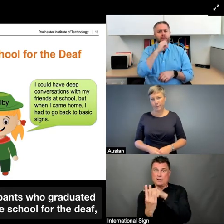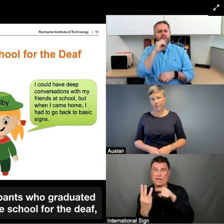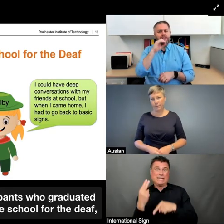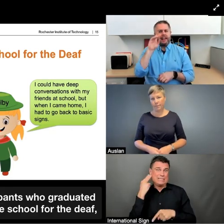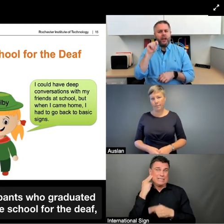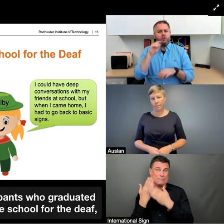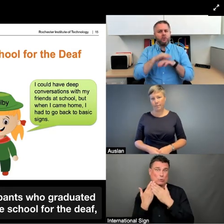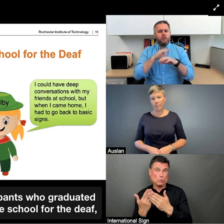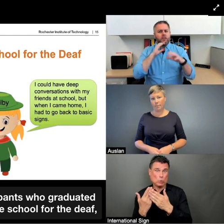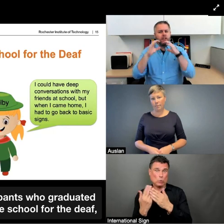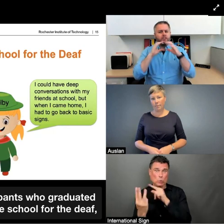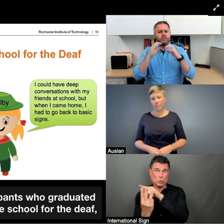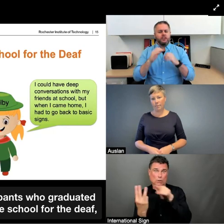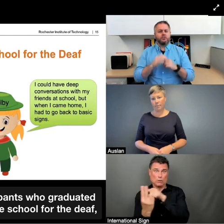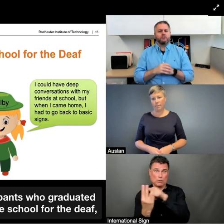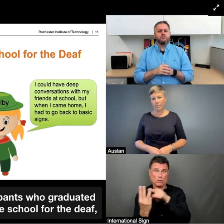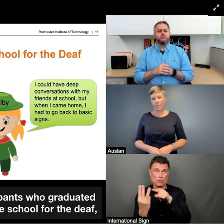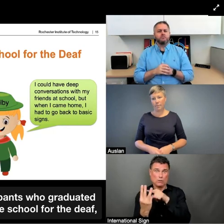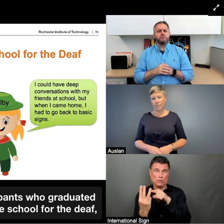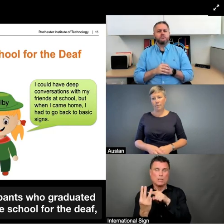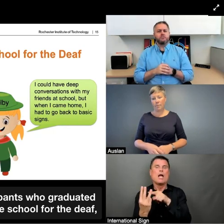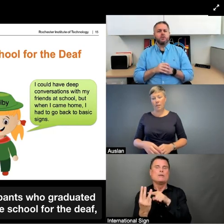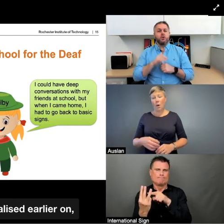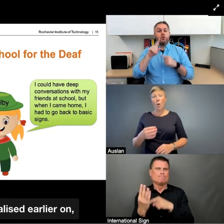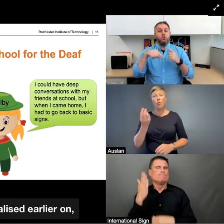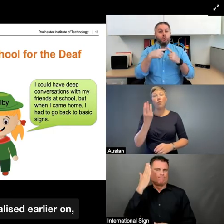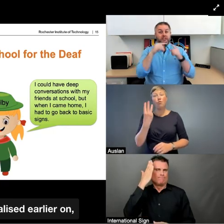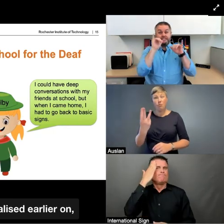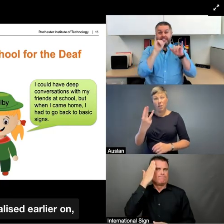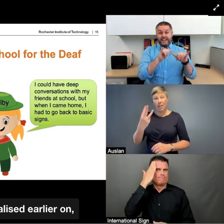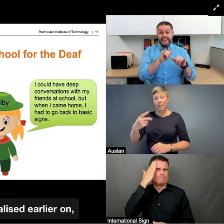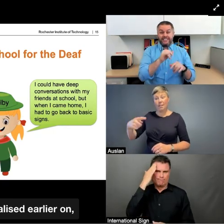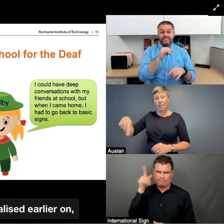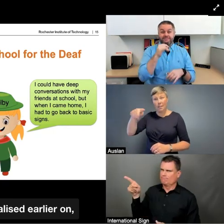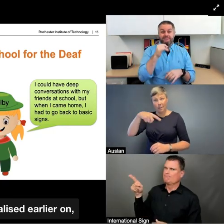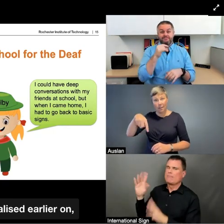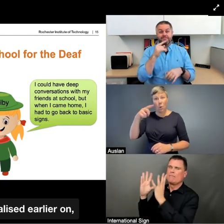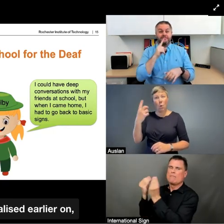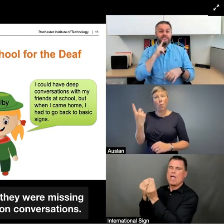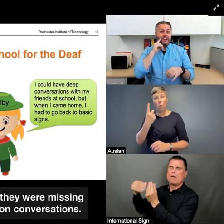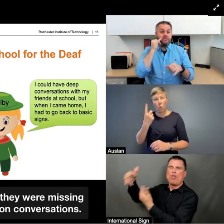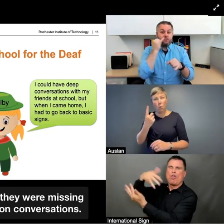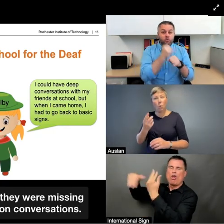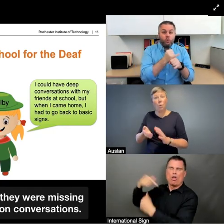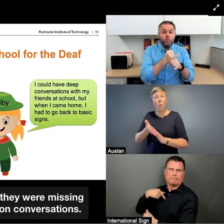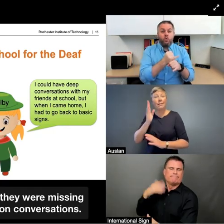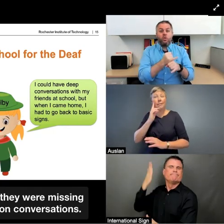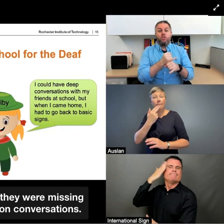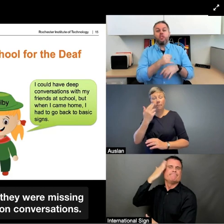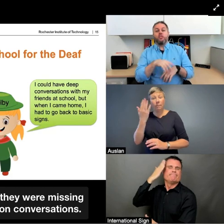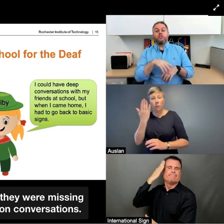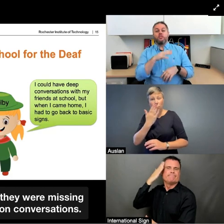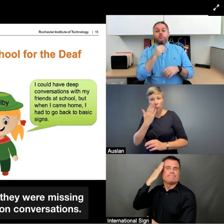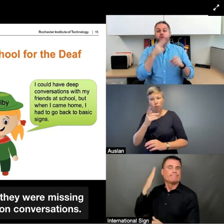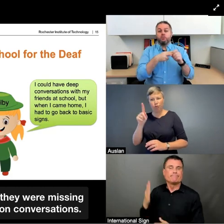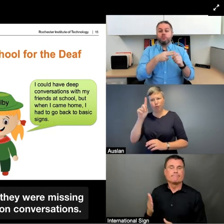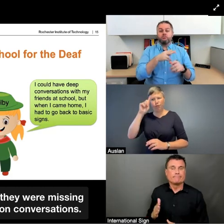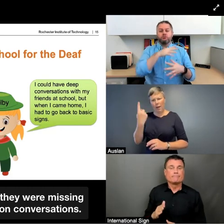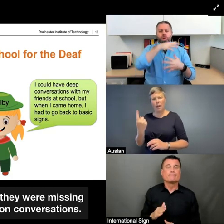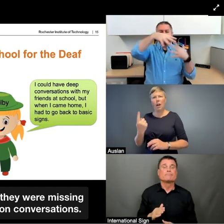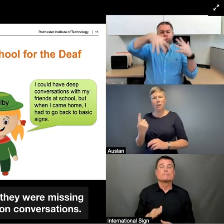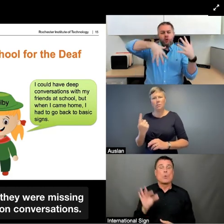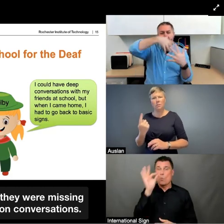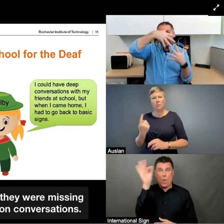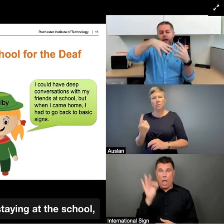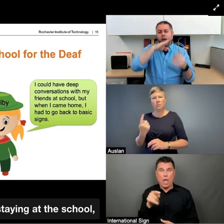Participants who graduated from the School for the Deaf realized earlier on that they were missing out on